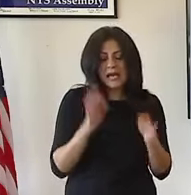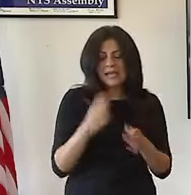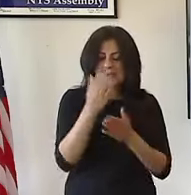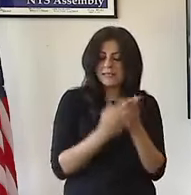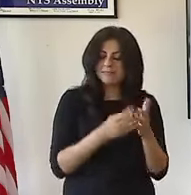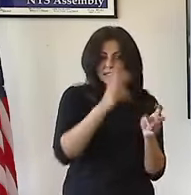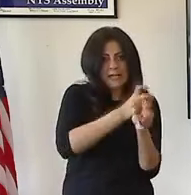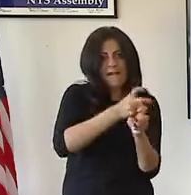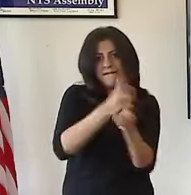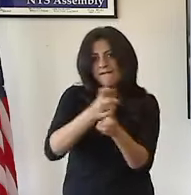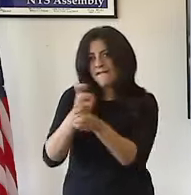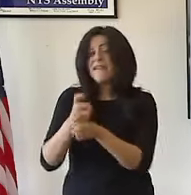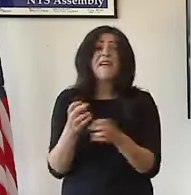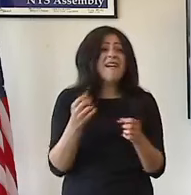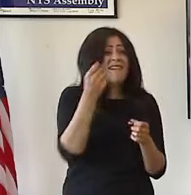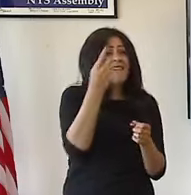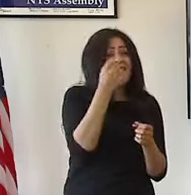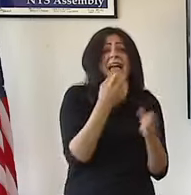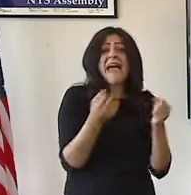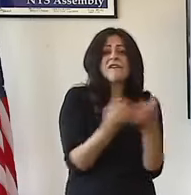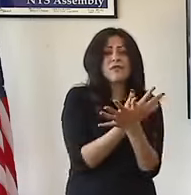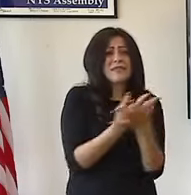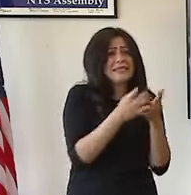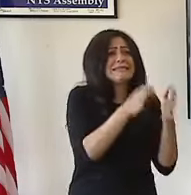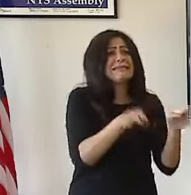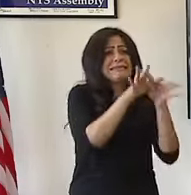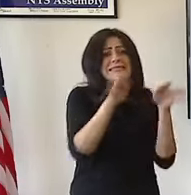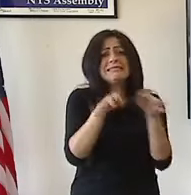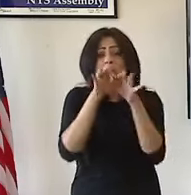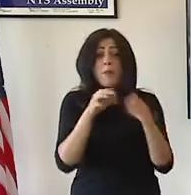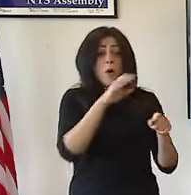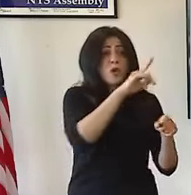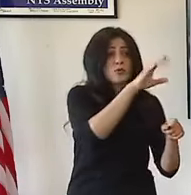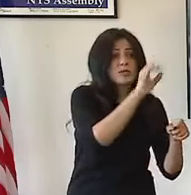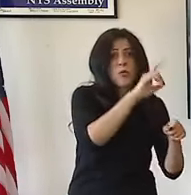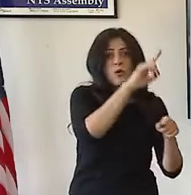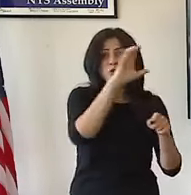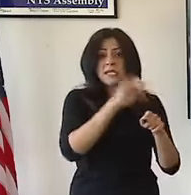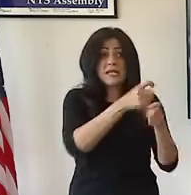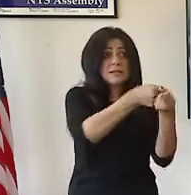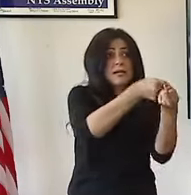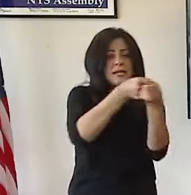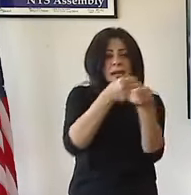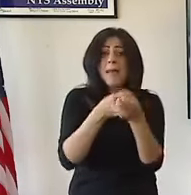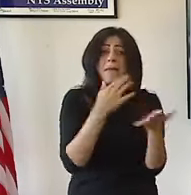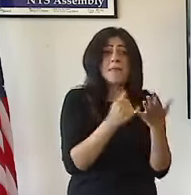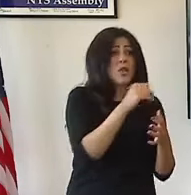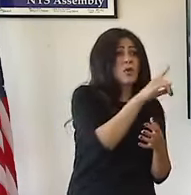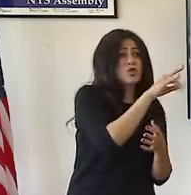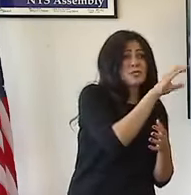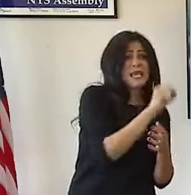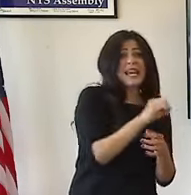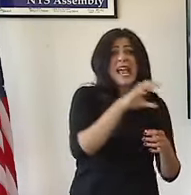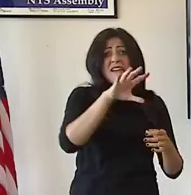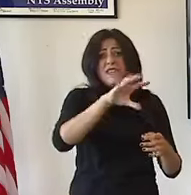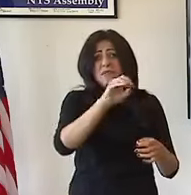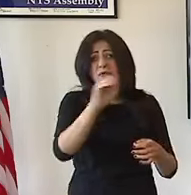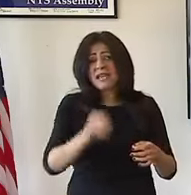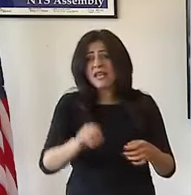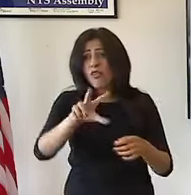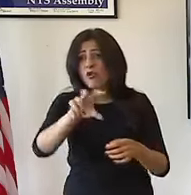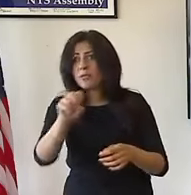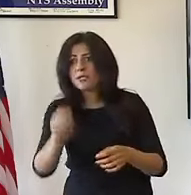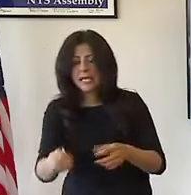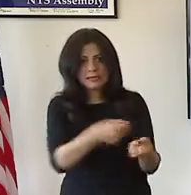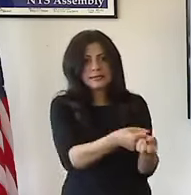to support everything at 100%. So we're going to look at prioritizing. We're asking departments and elected officials to look at their departments. How can